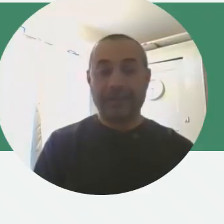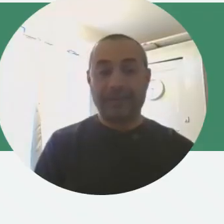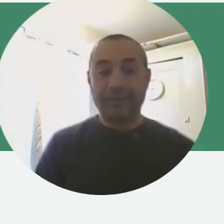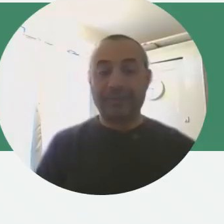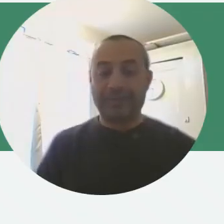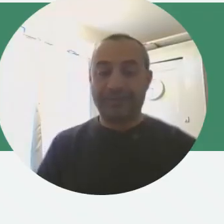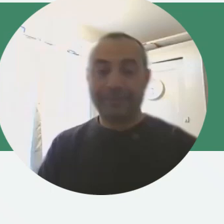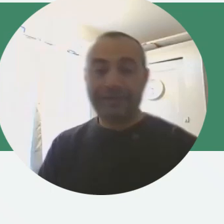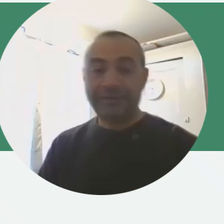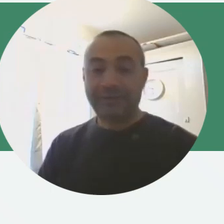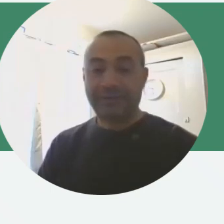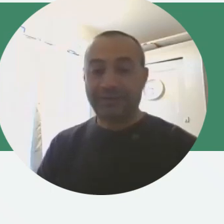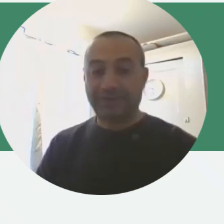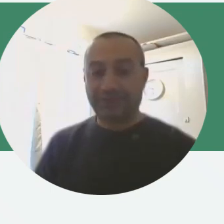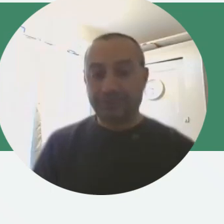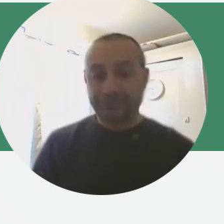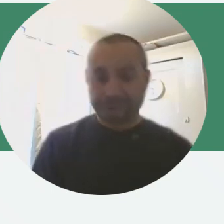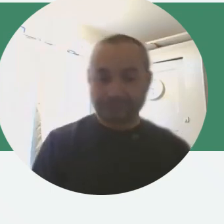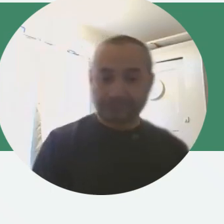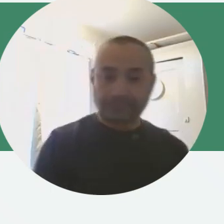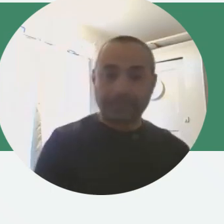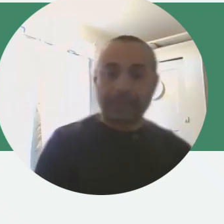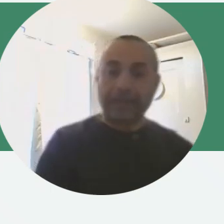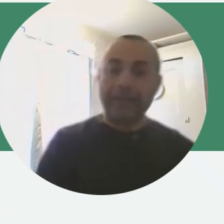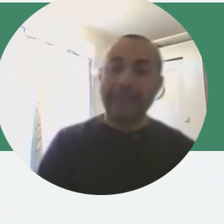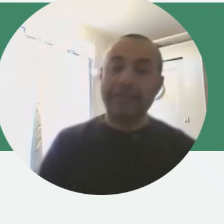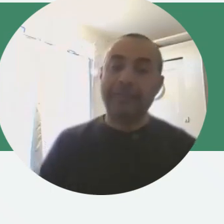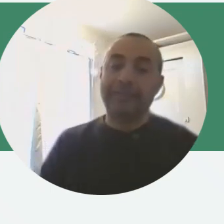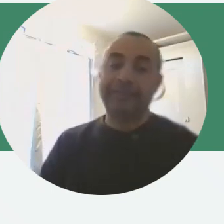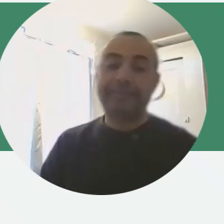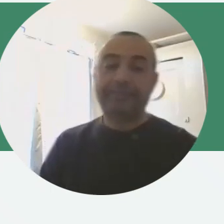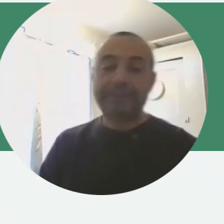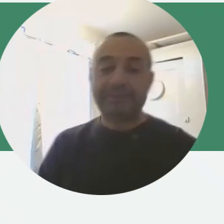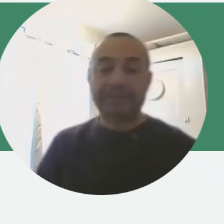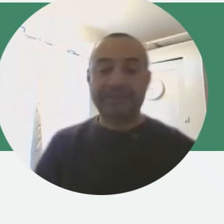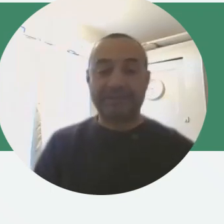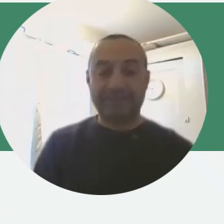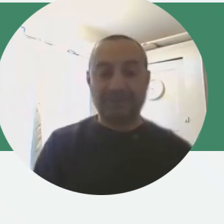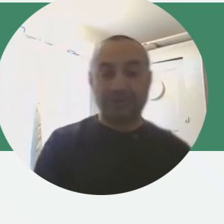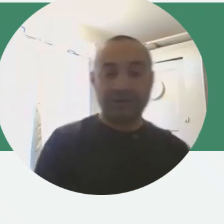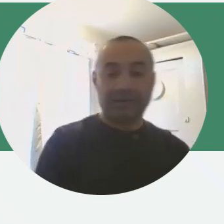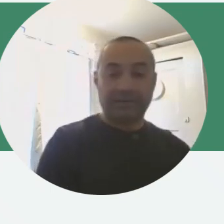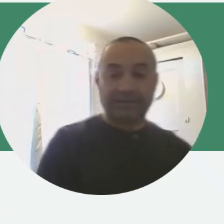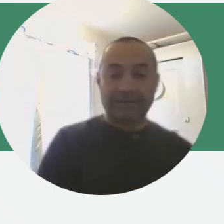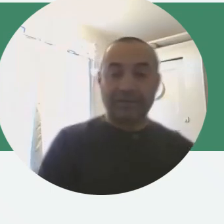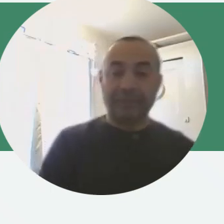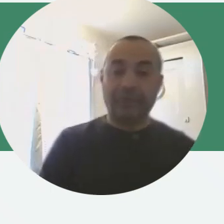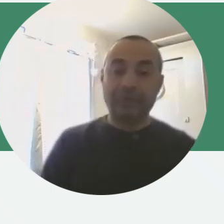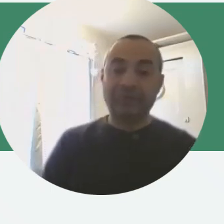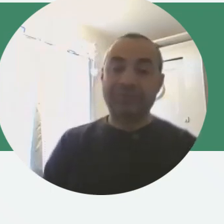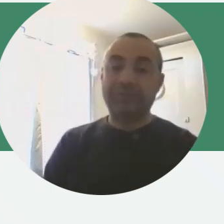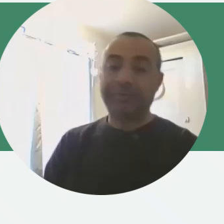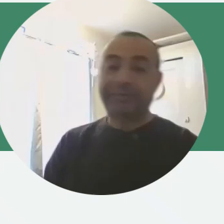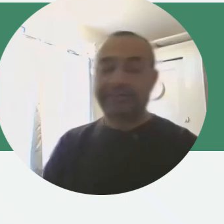About me, my name is Laurentino. I am a specialist teacher in the area of autism and complex